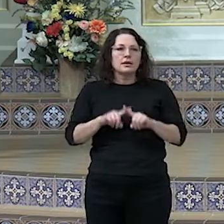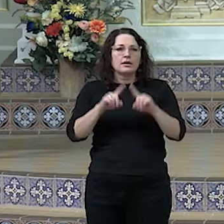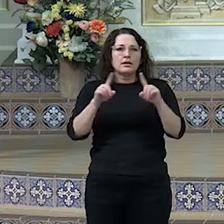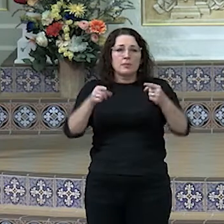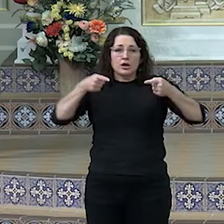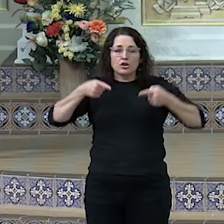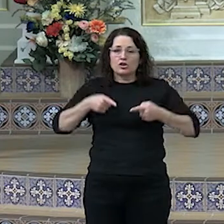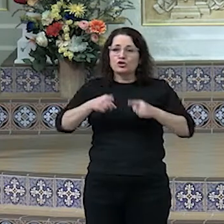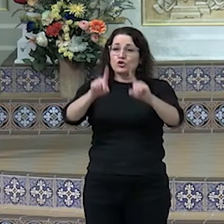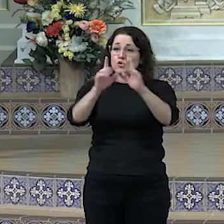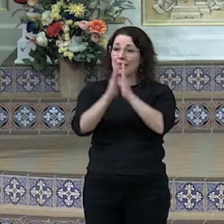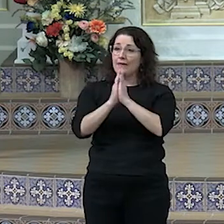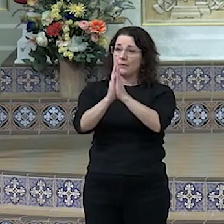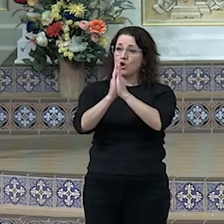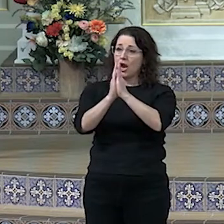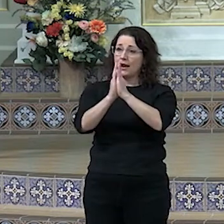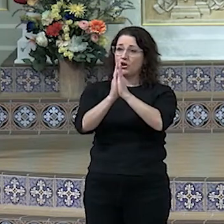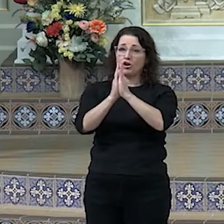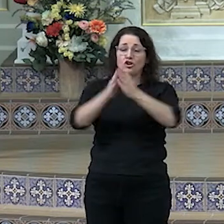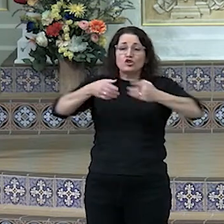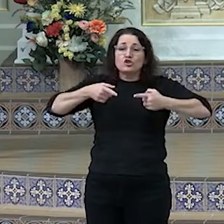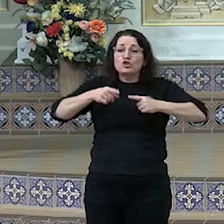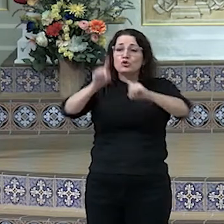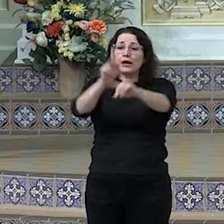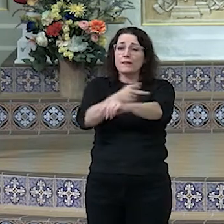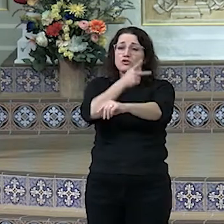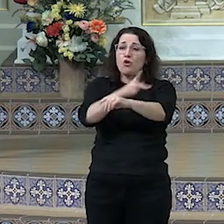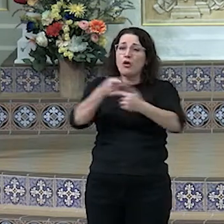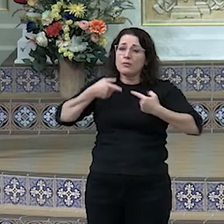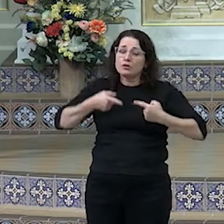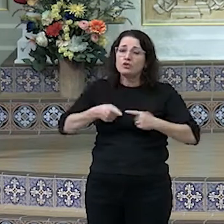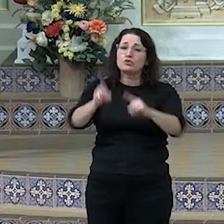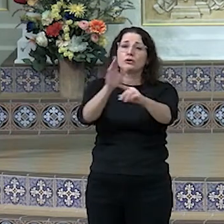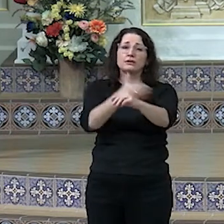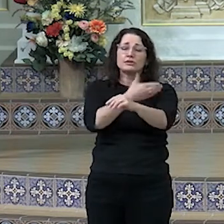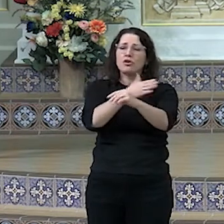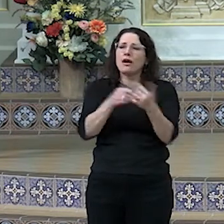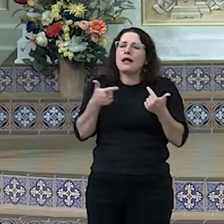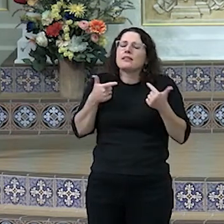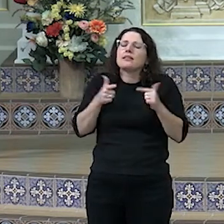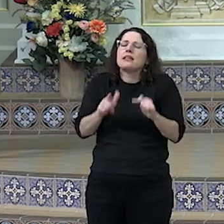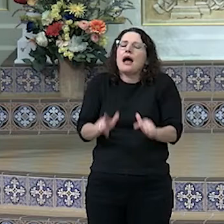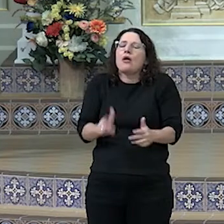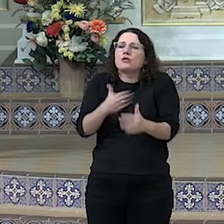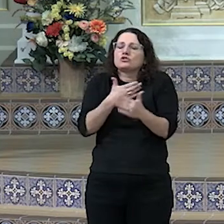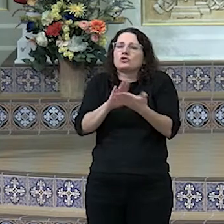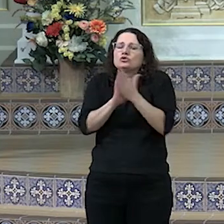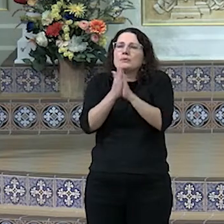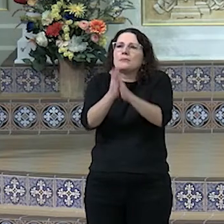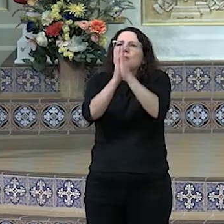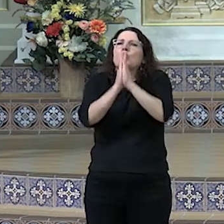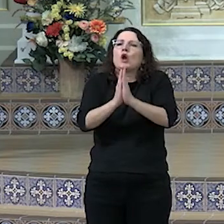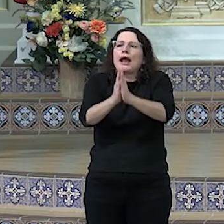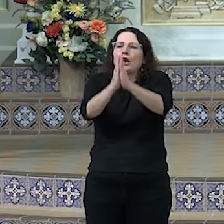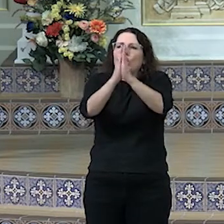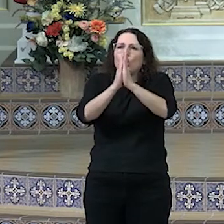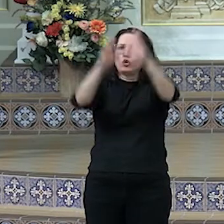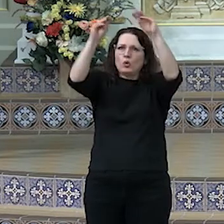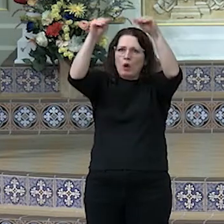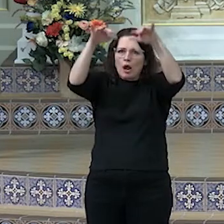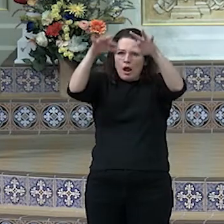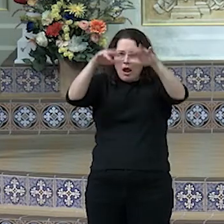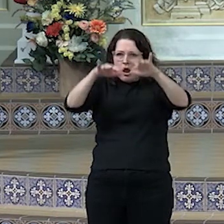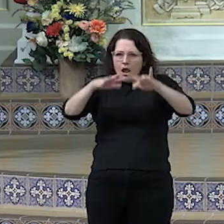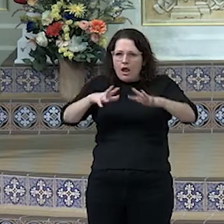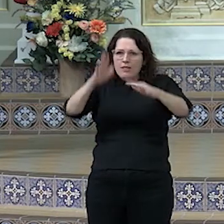But during the prayer, okay, allow it to be the prayer that continues